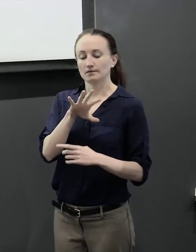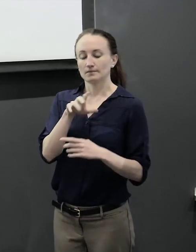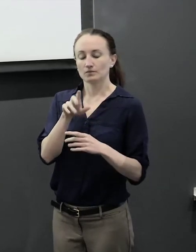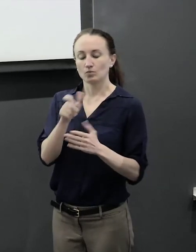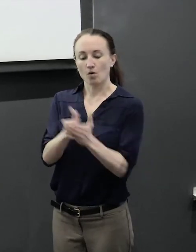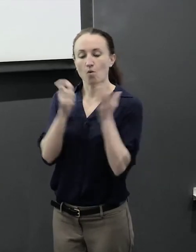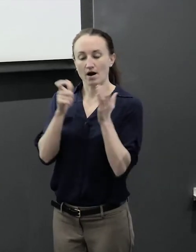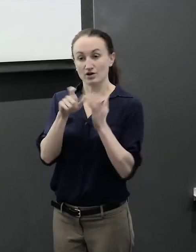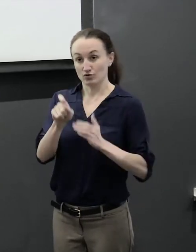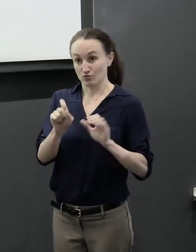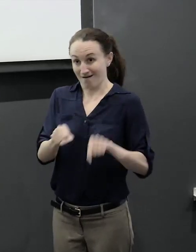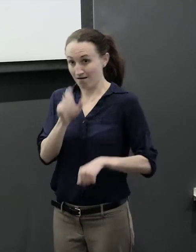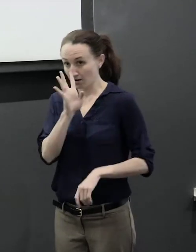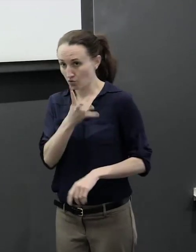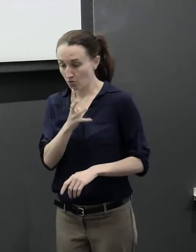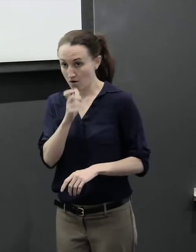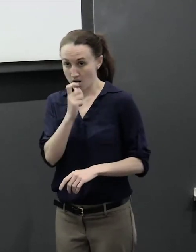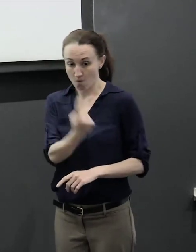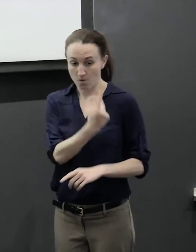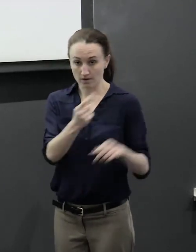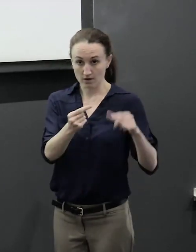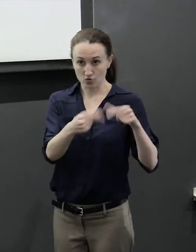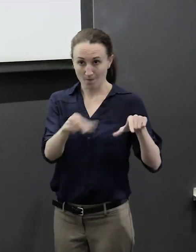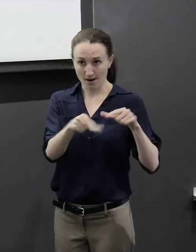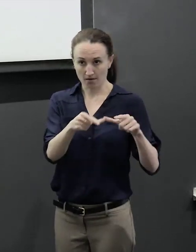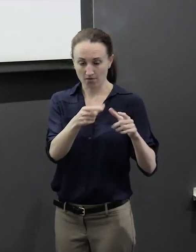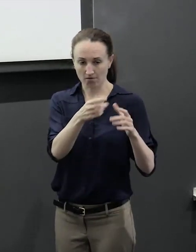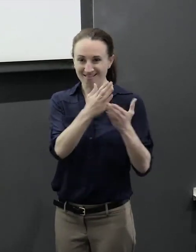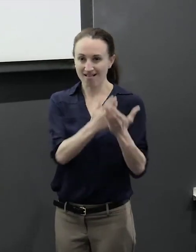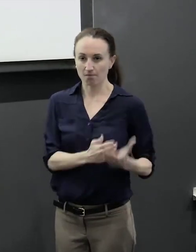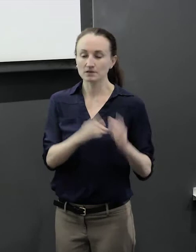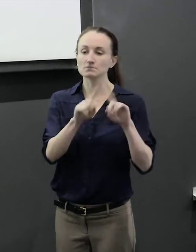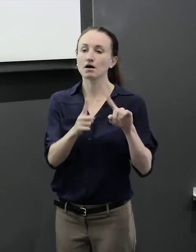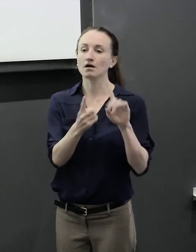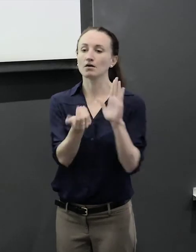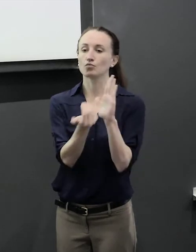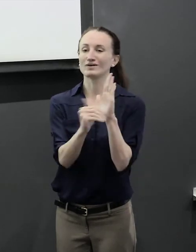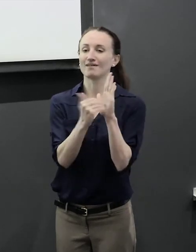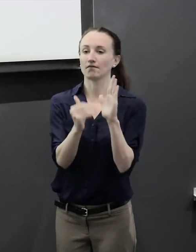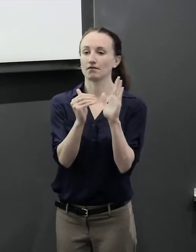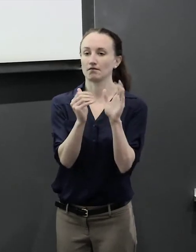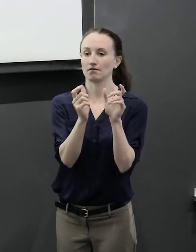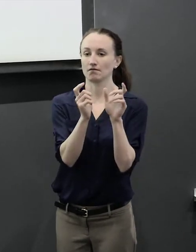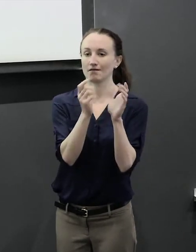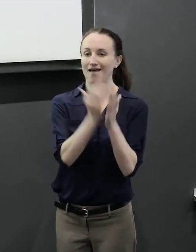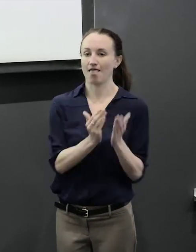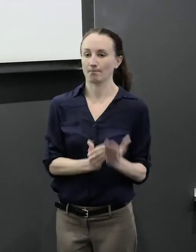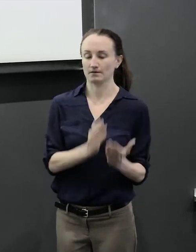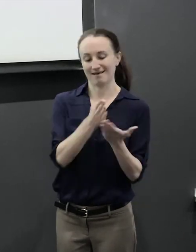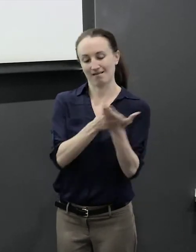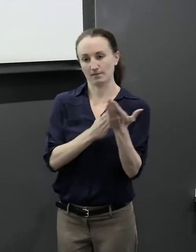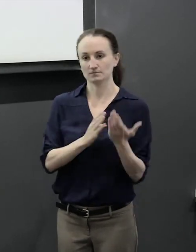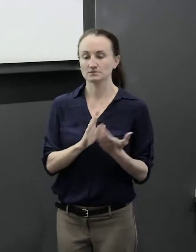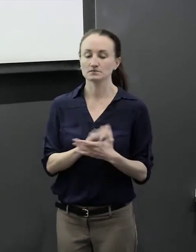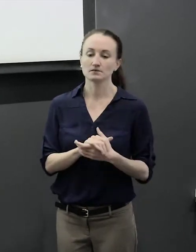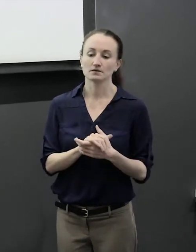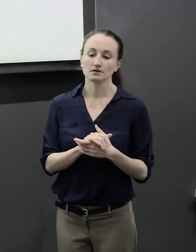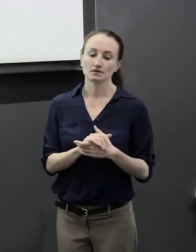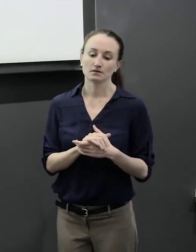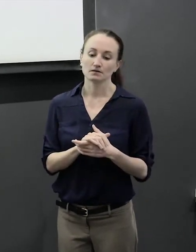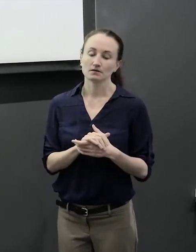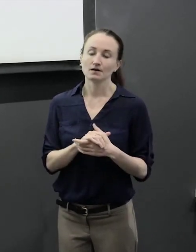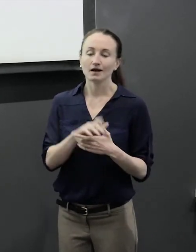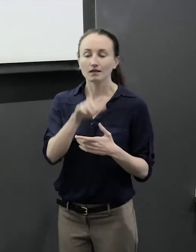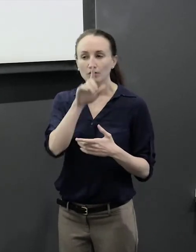ignore not just grammatical elements, but redundant elements in some sense. And so there's a debate on this, and